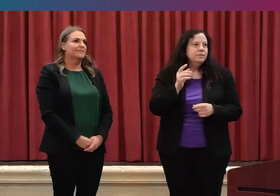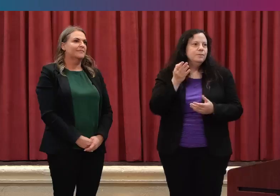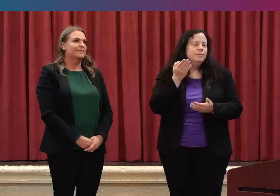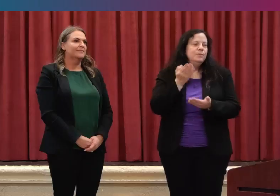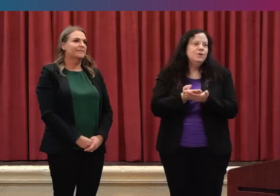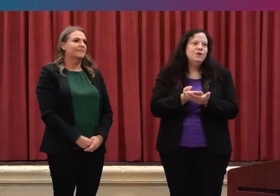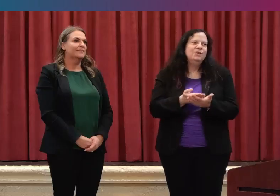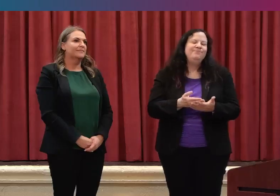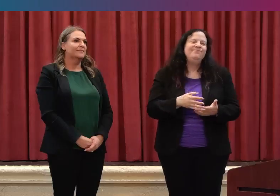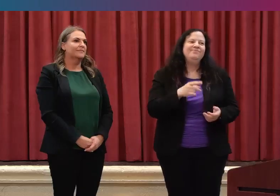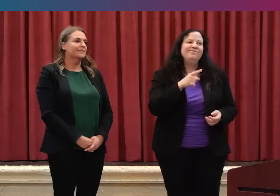where you get that evidence from?